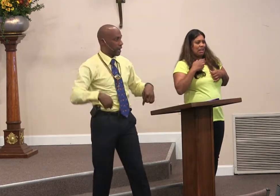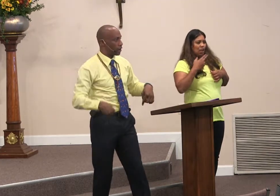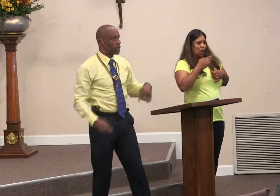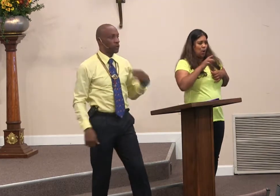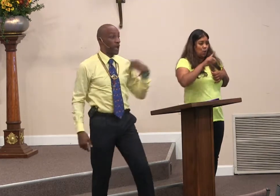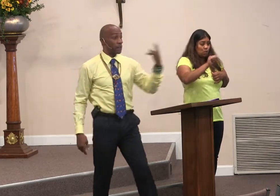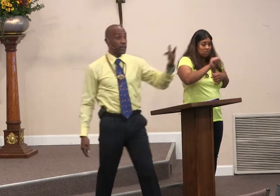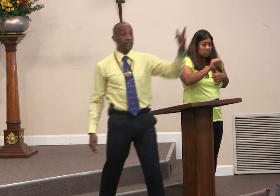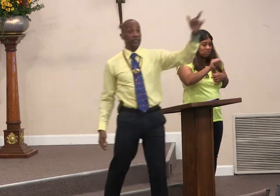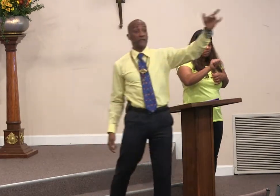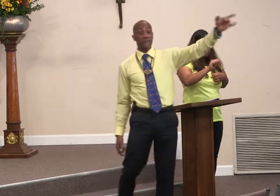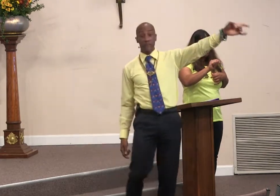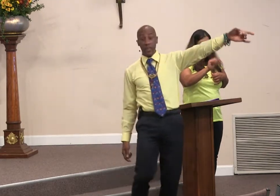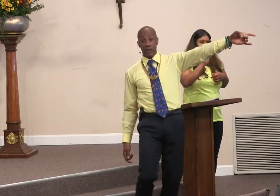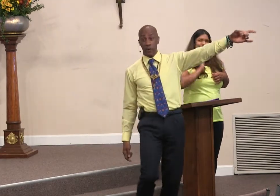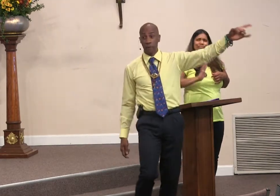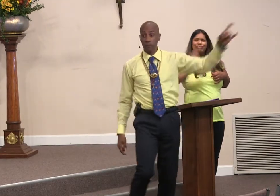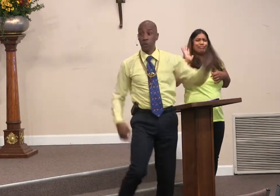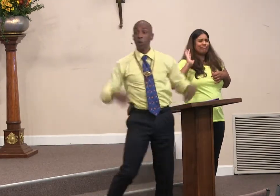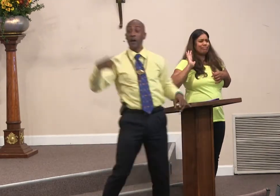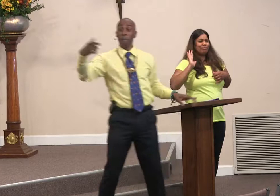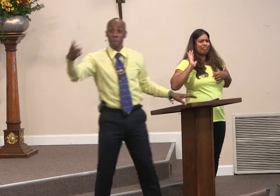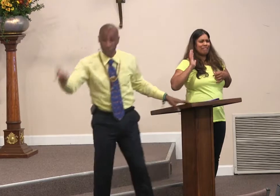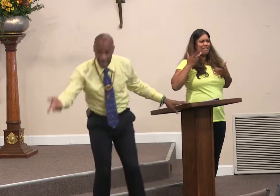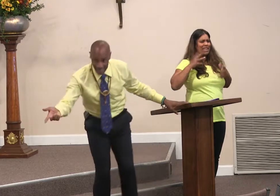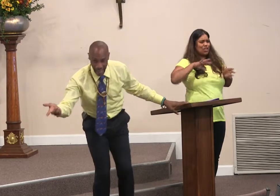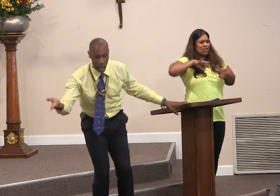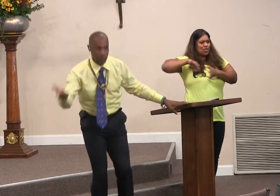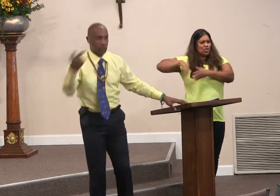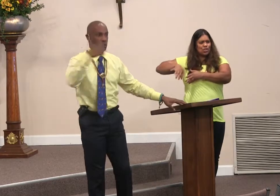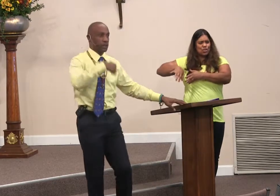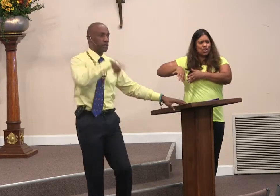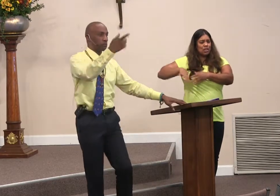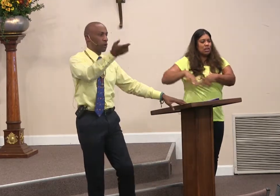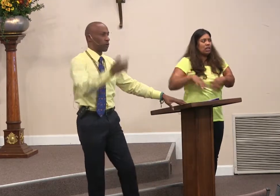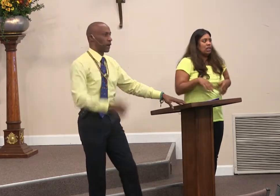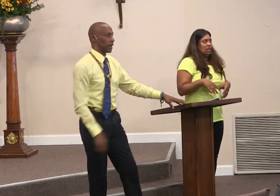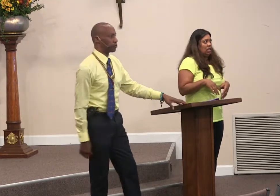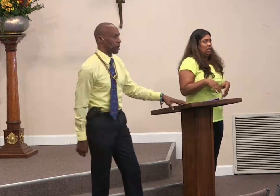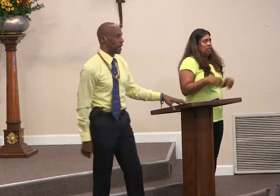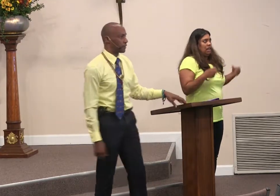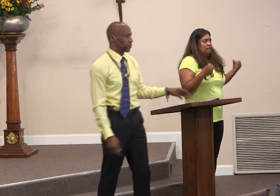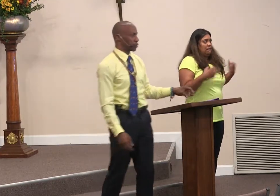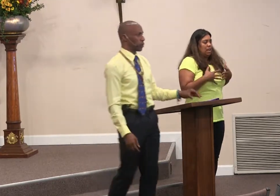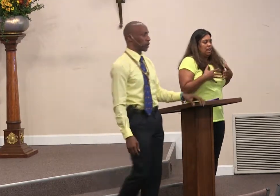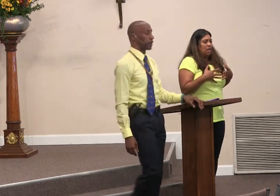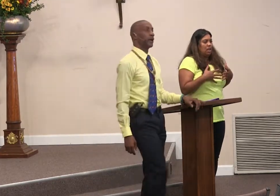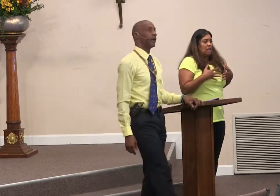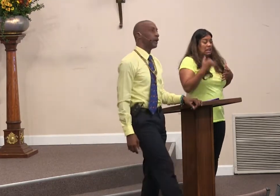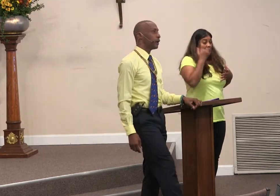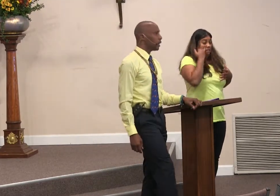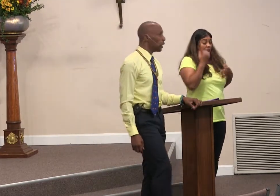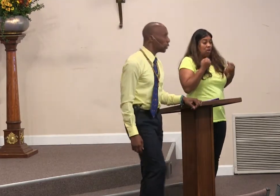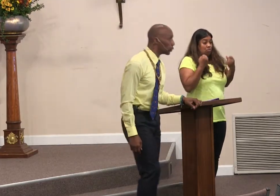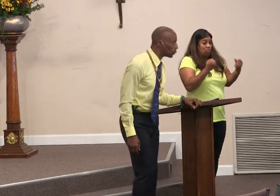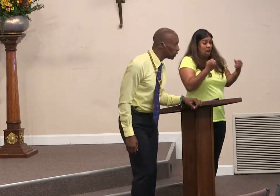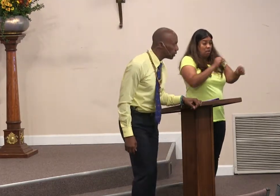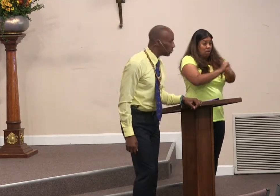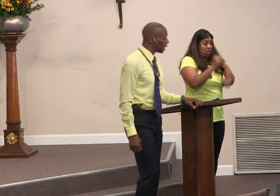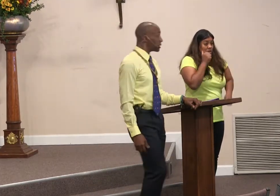This is now. Do I have reason to fear what might happen to me tomorrow while I'm driving to work?